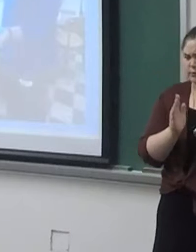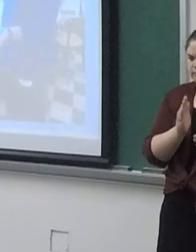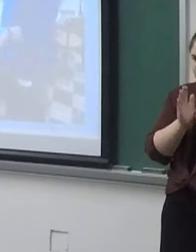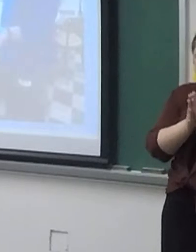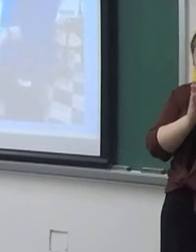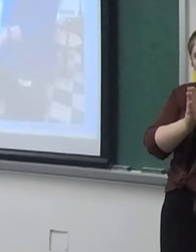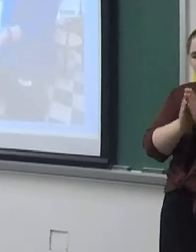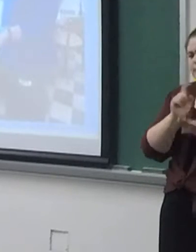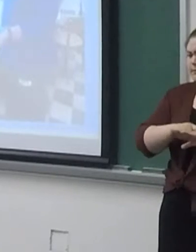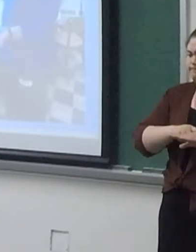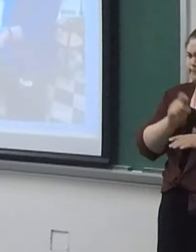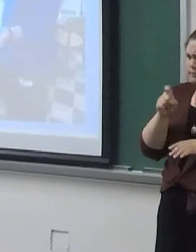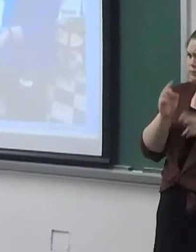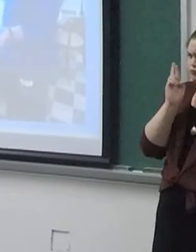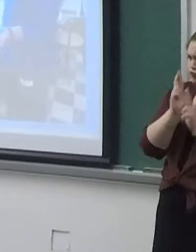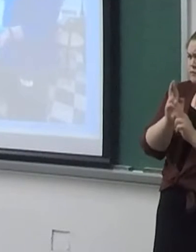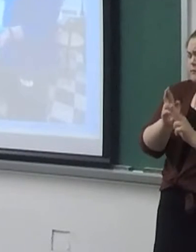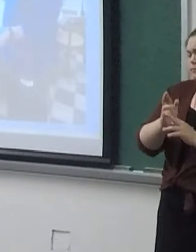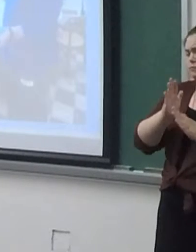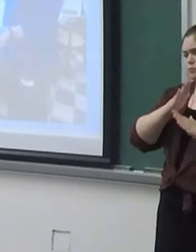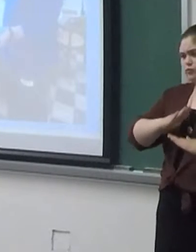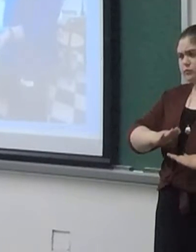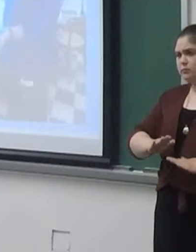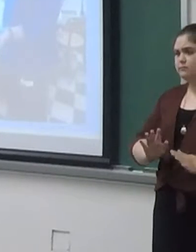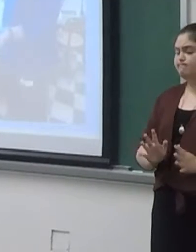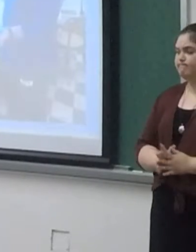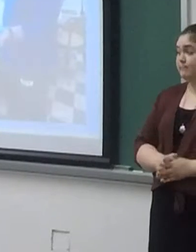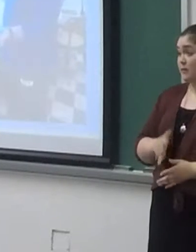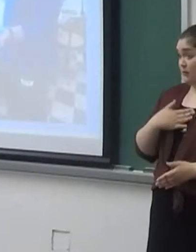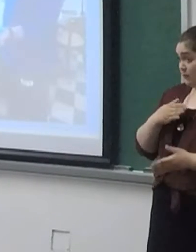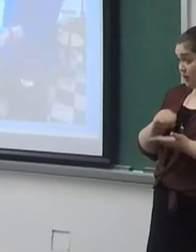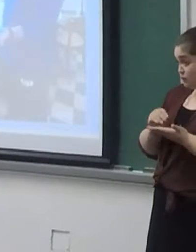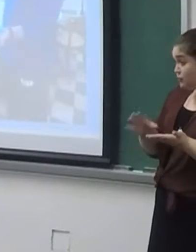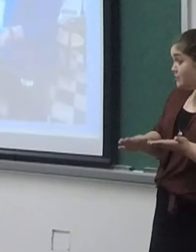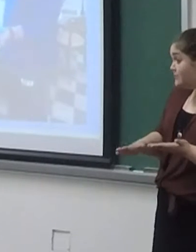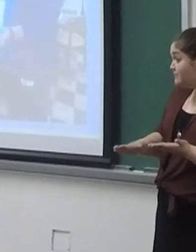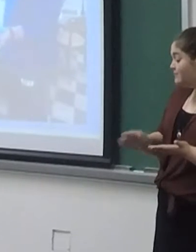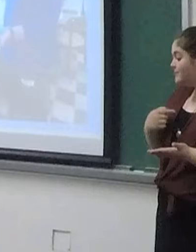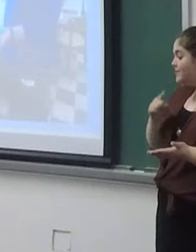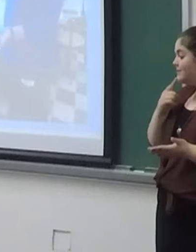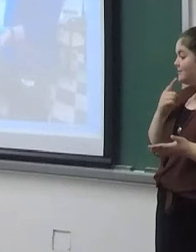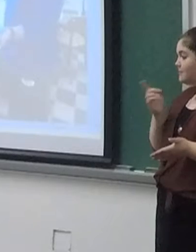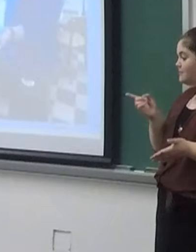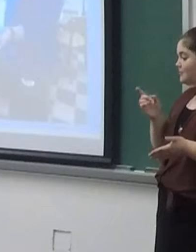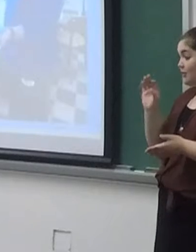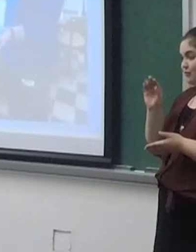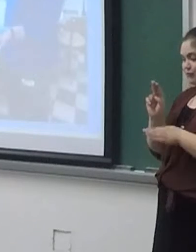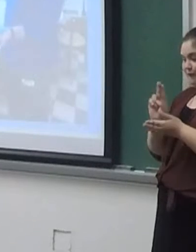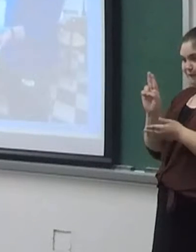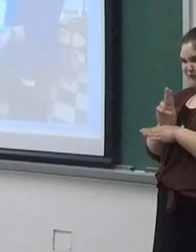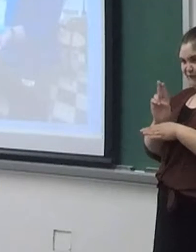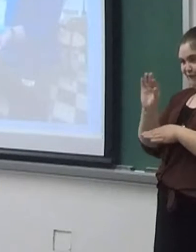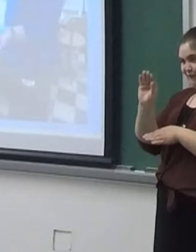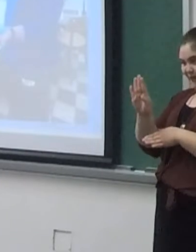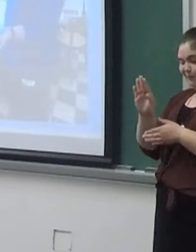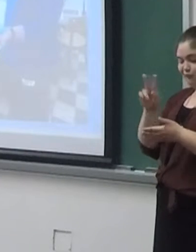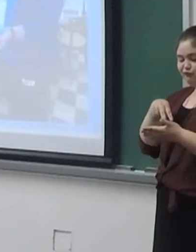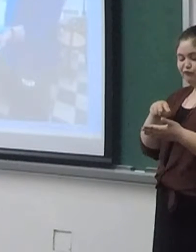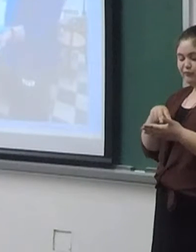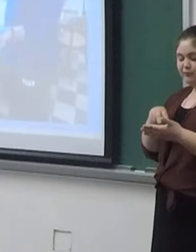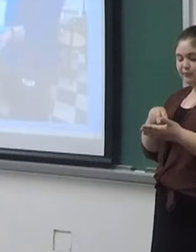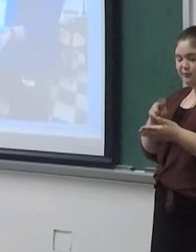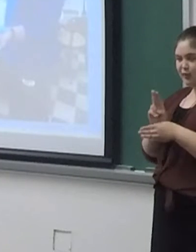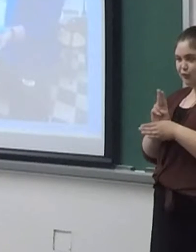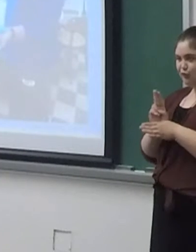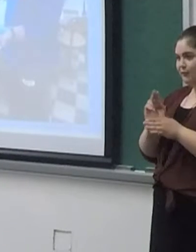time for everybody to be respectful and quiet. And my student, like I said, he was on Facebook a lot of the time, and he was also into those